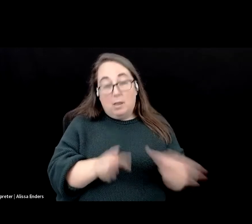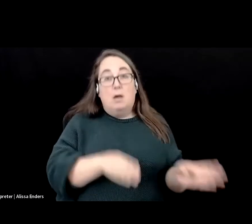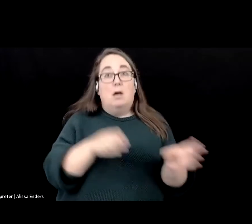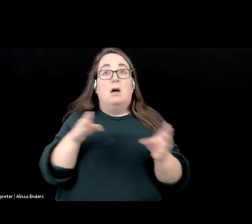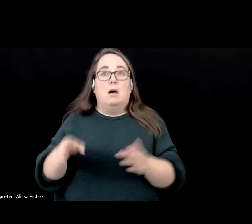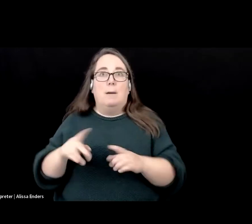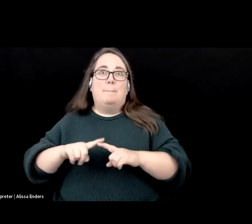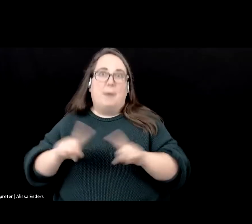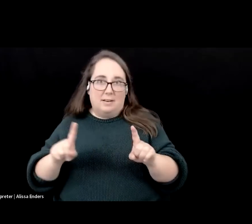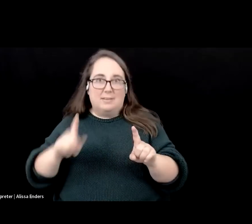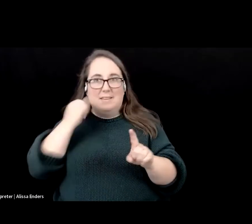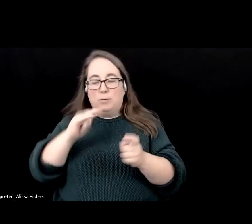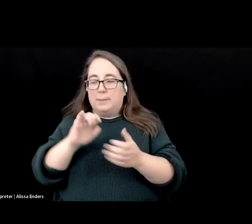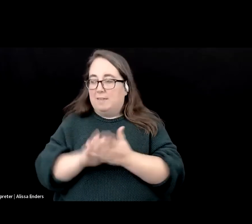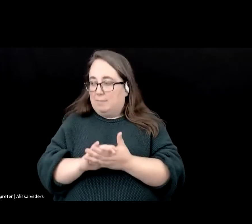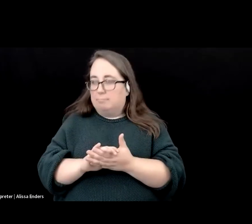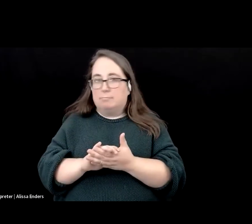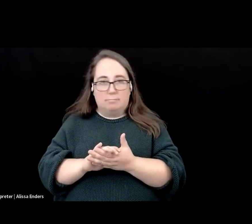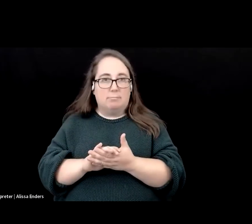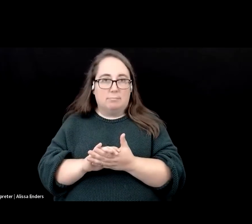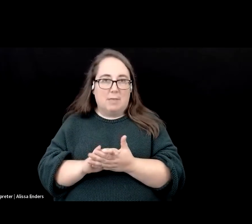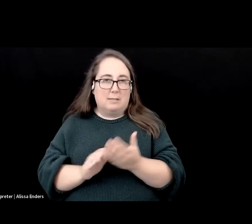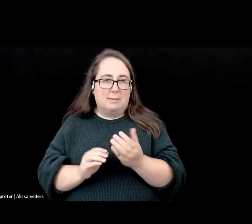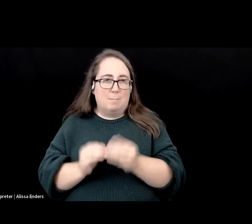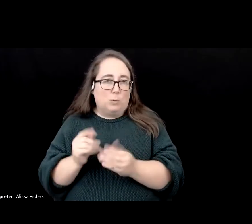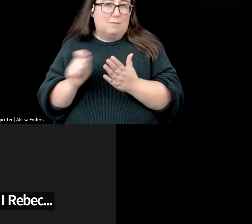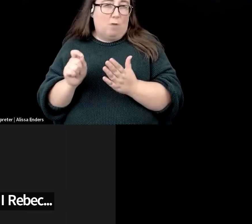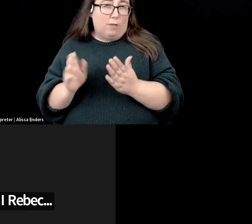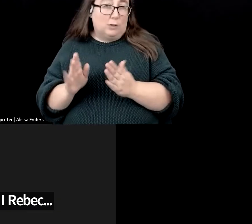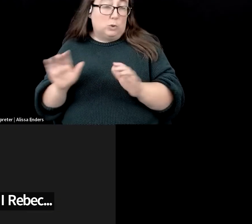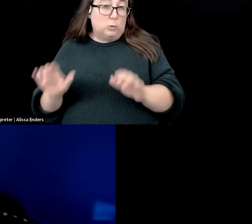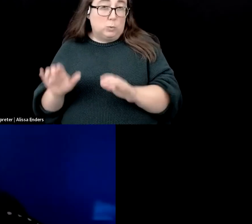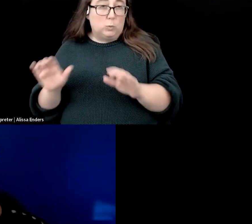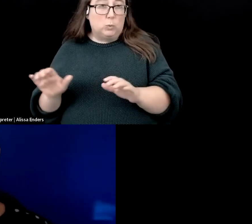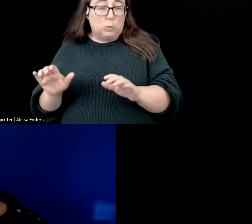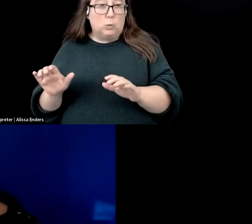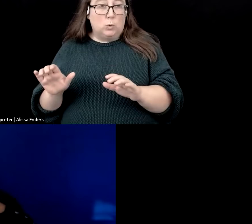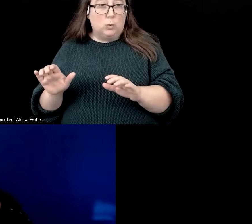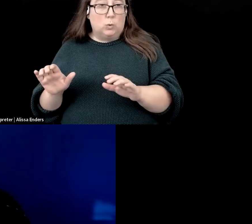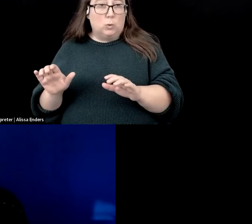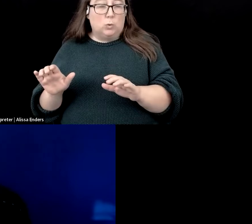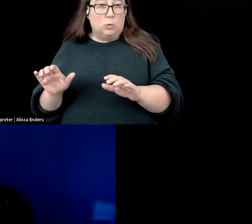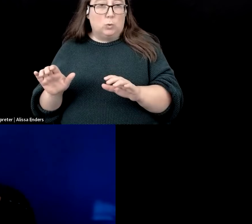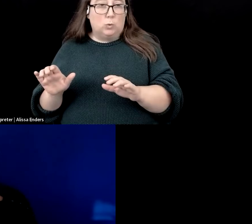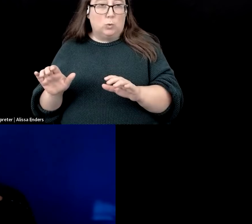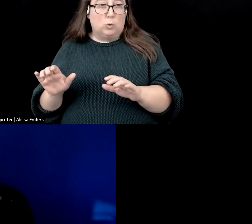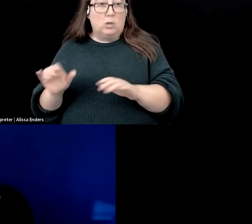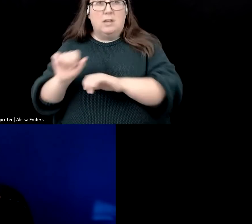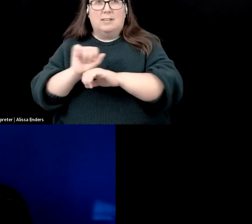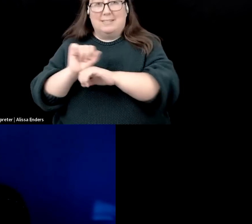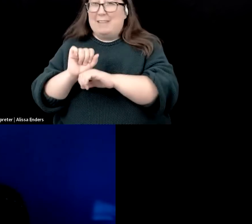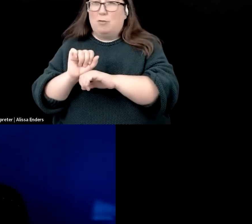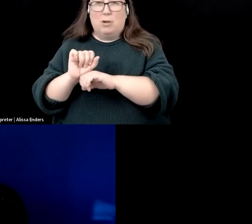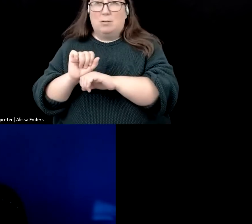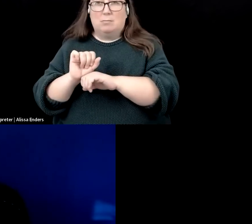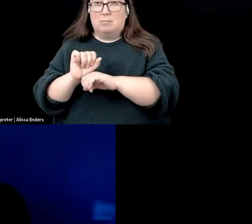hand, you believe, as most of the authors of the 1619 project, that slavery was a